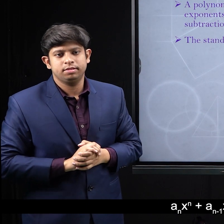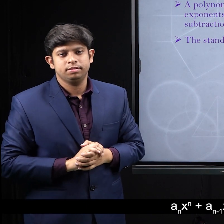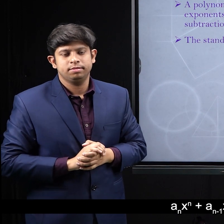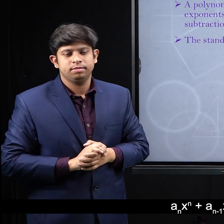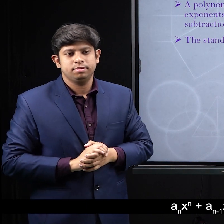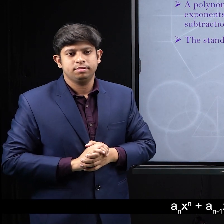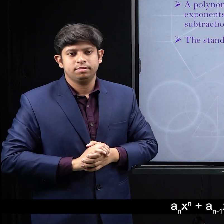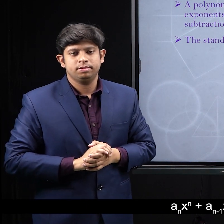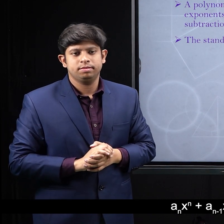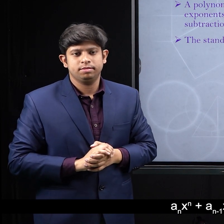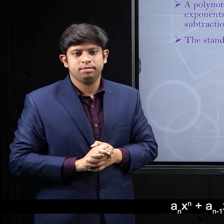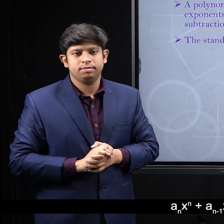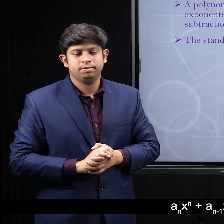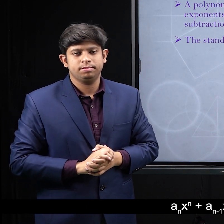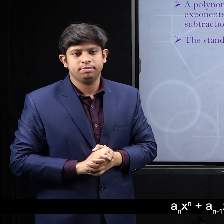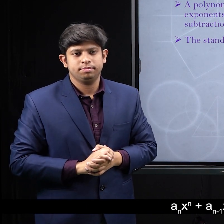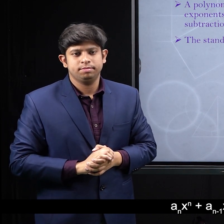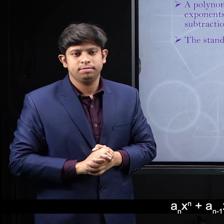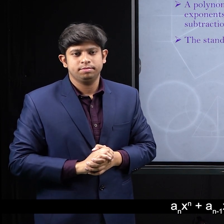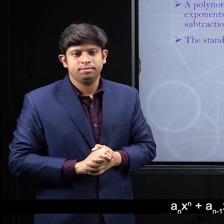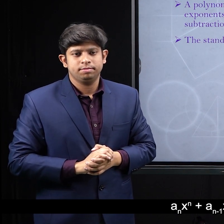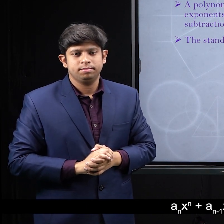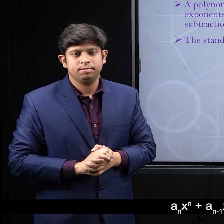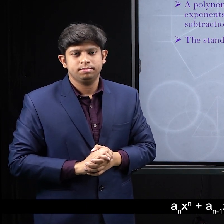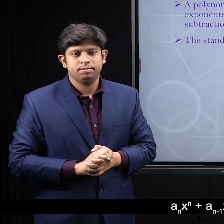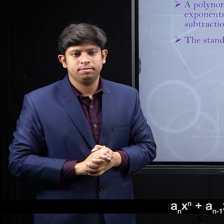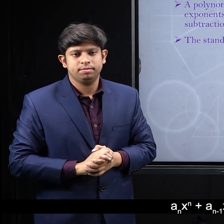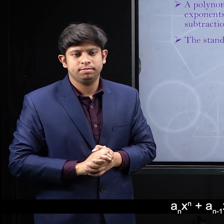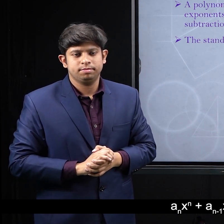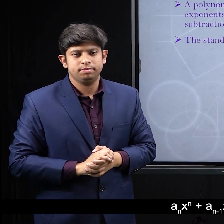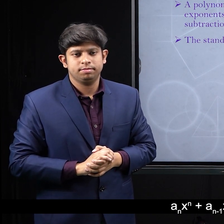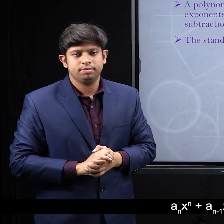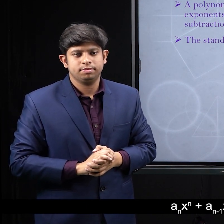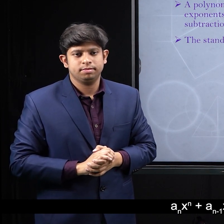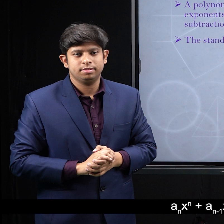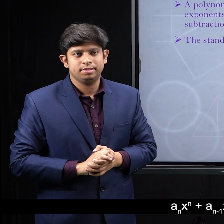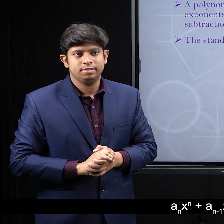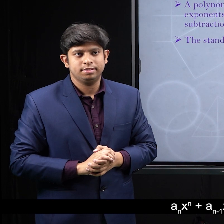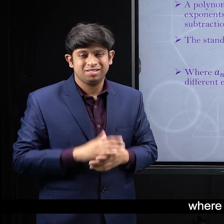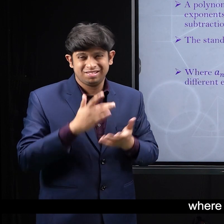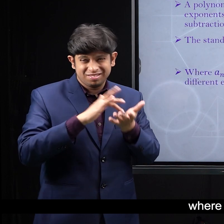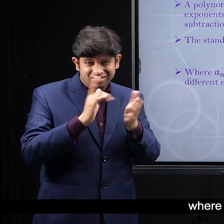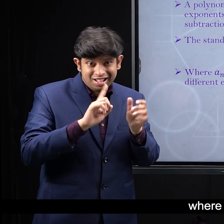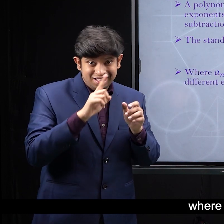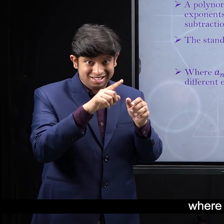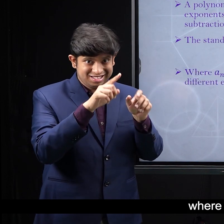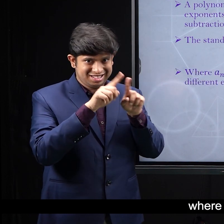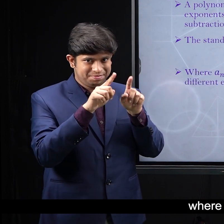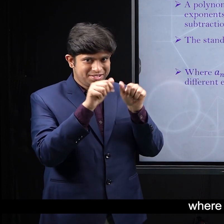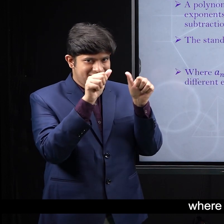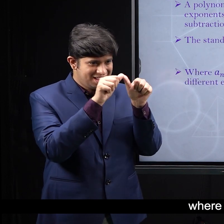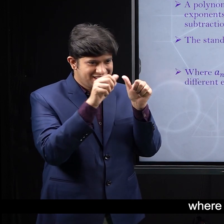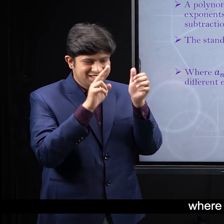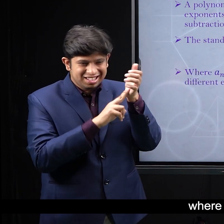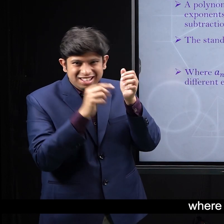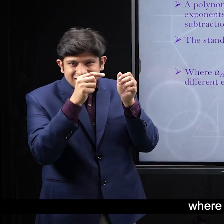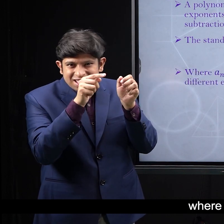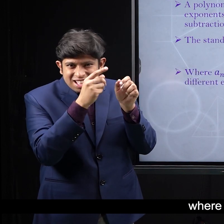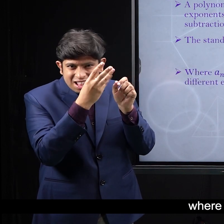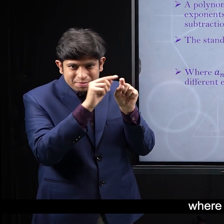n minus 2 plus so on plus a1x plus an, where an minus 1,